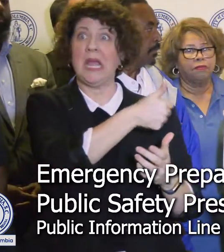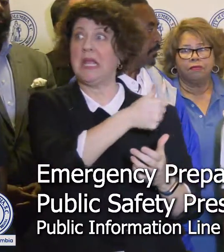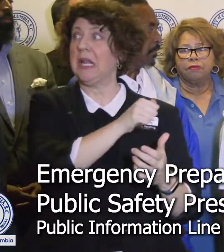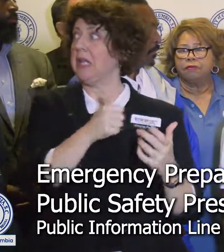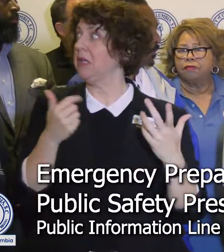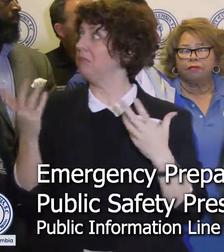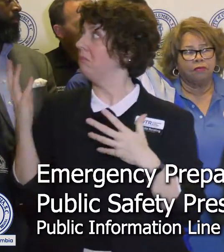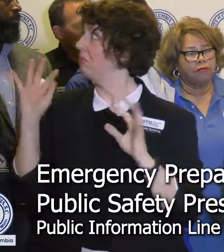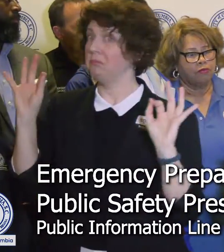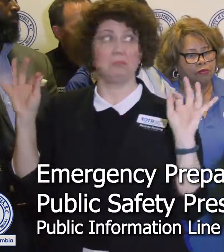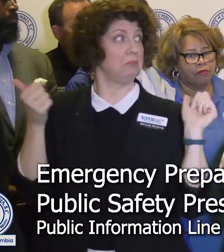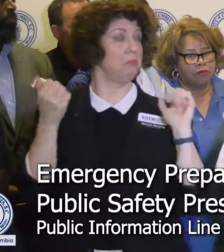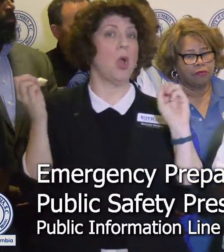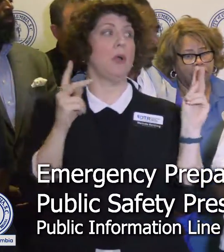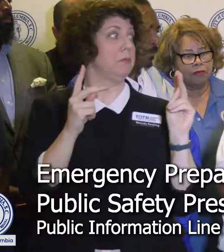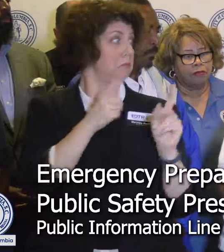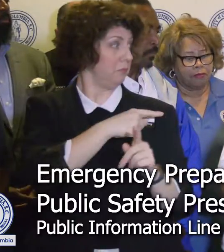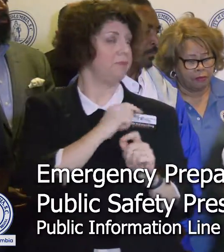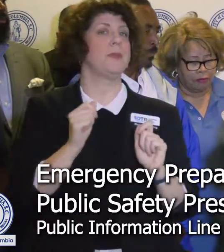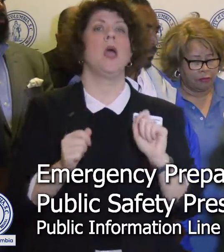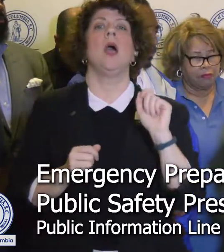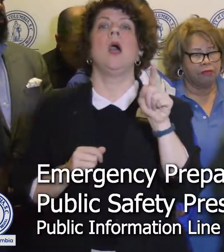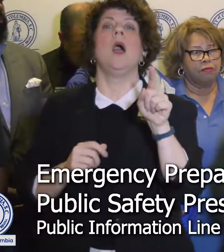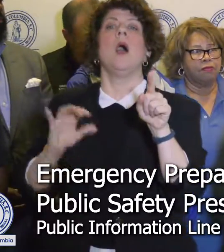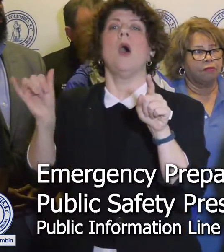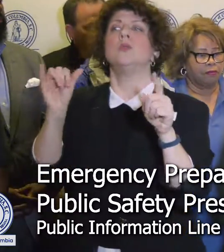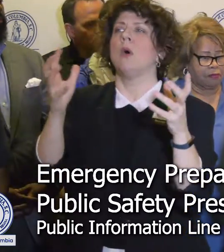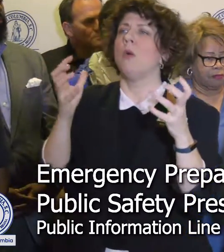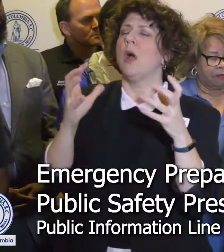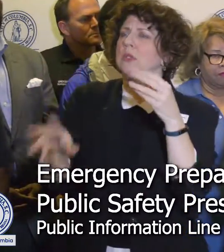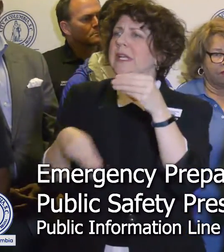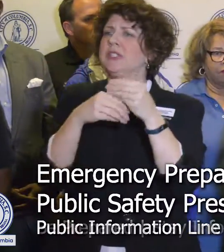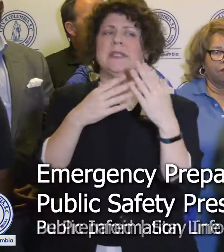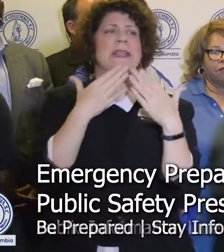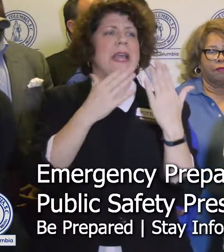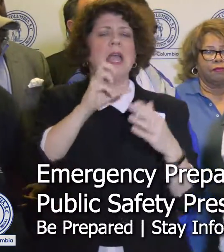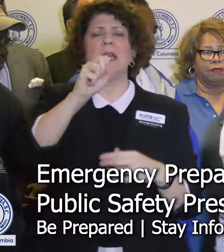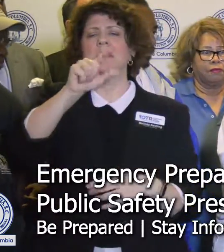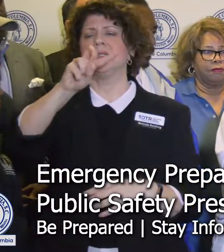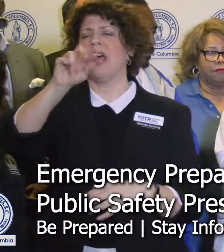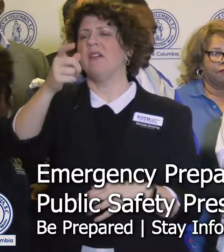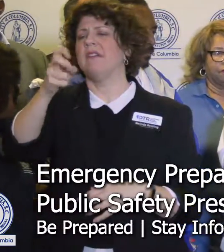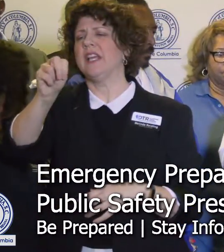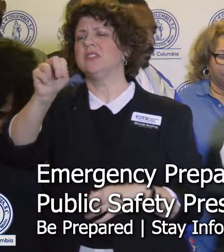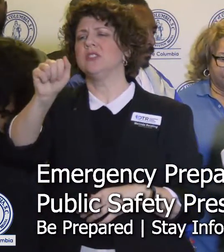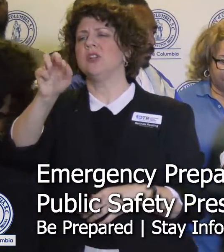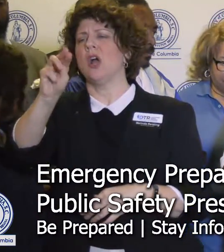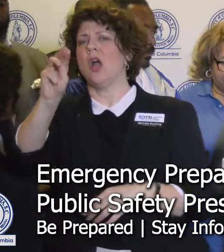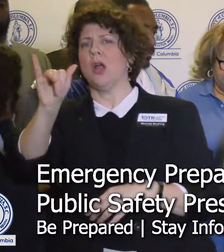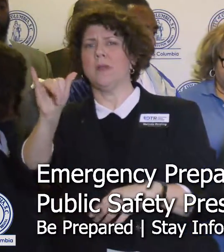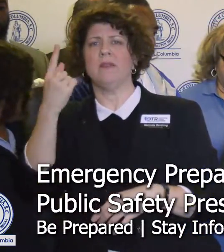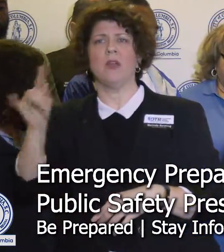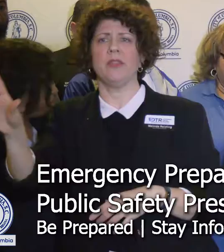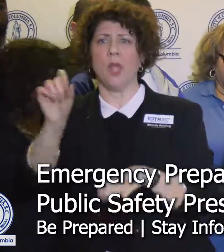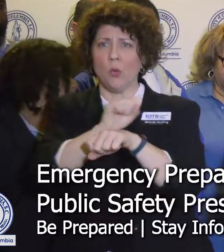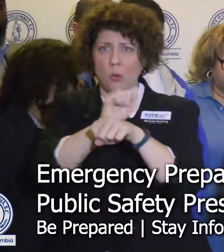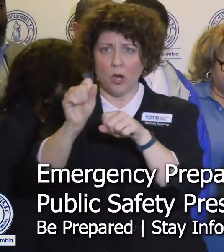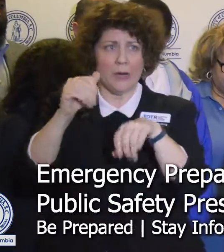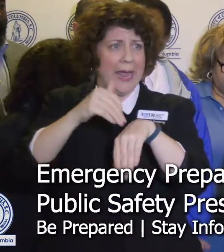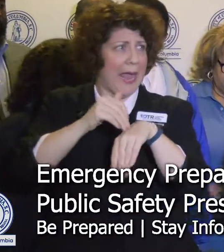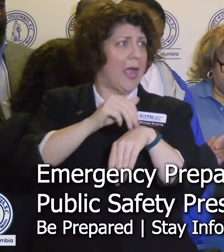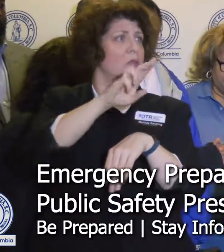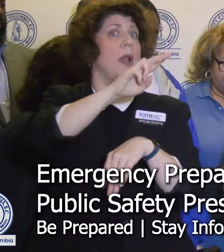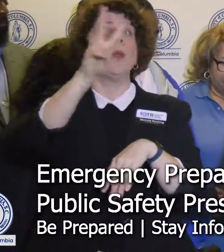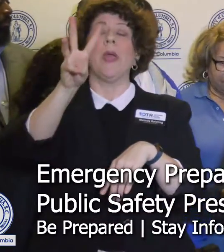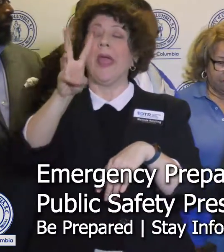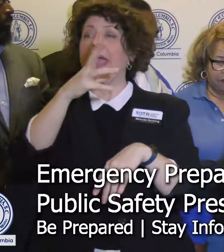please, go ahead, dear. Okay, please. We also want to additionally thank the Salvation Army again, not only for their work with the United Way of the